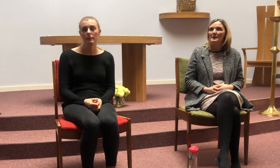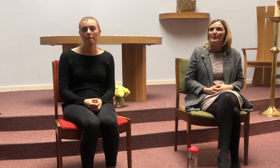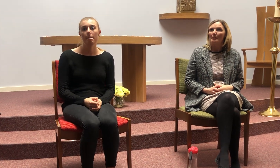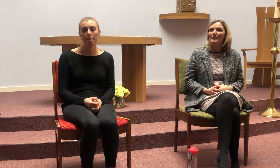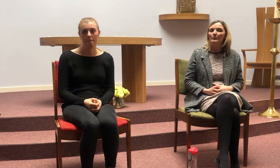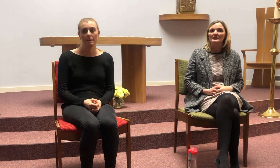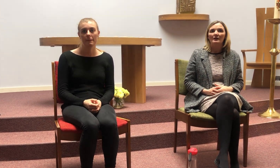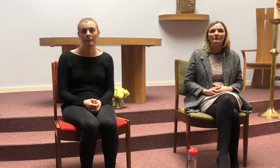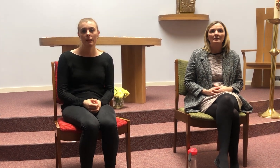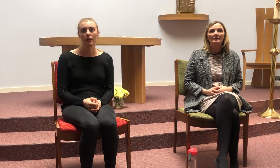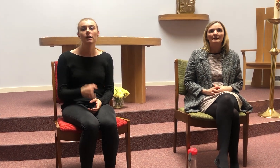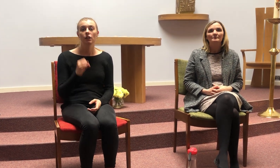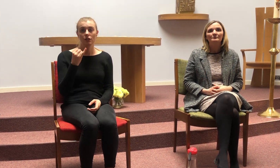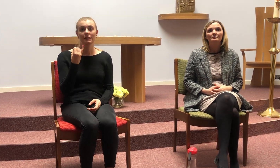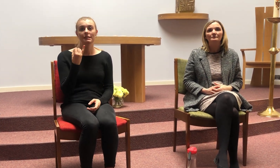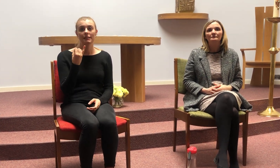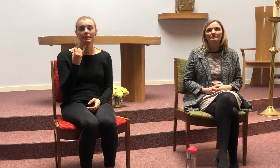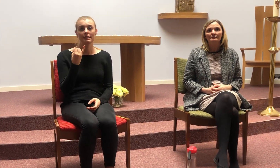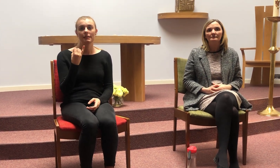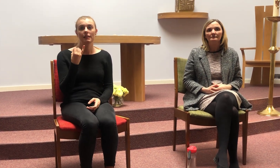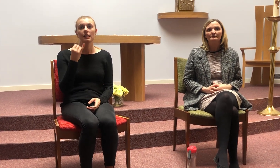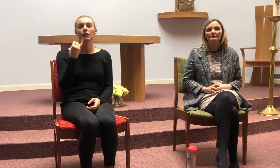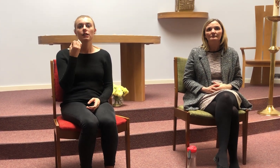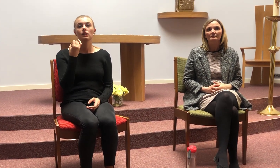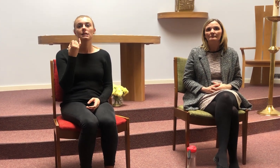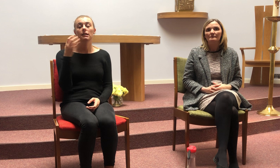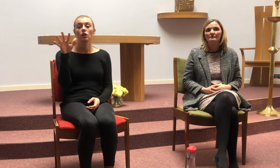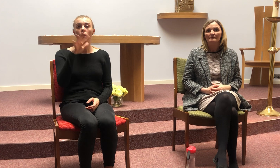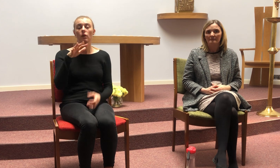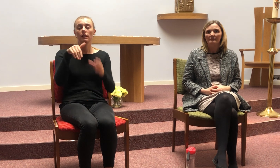But we definitely.